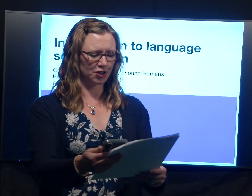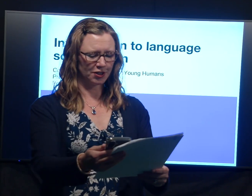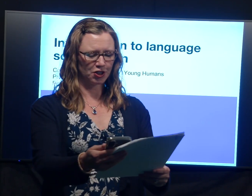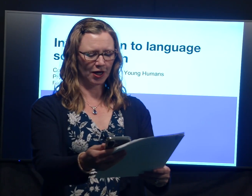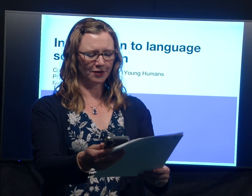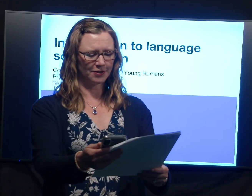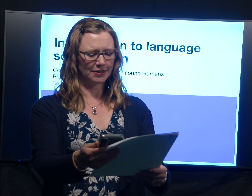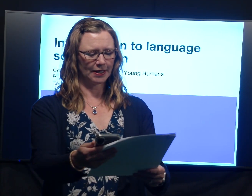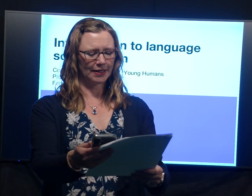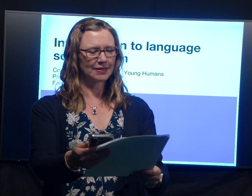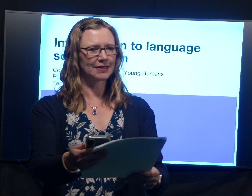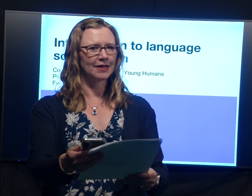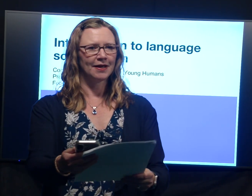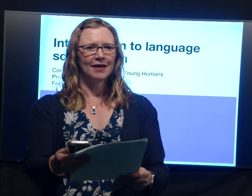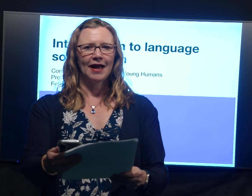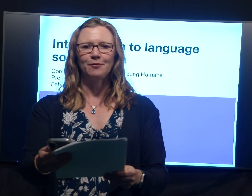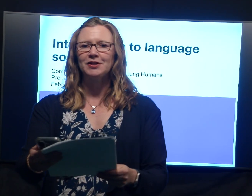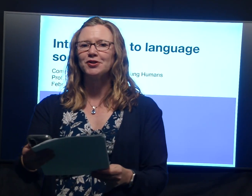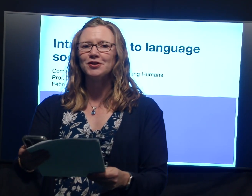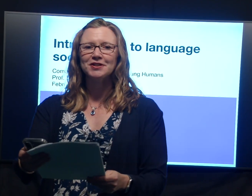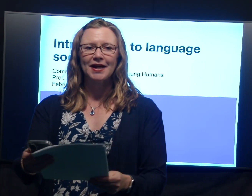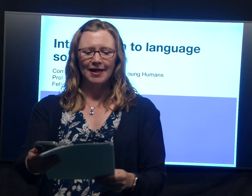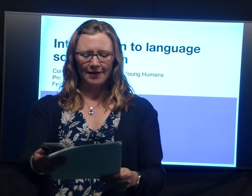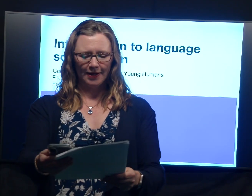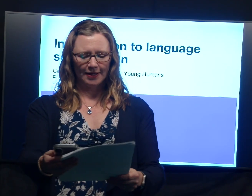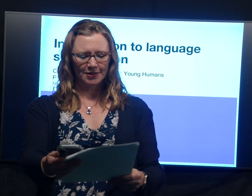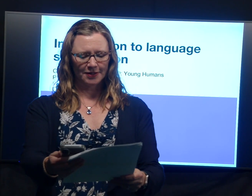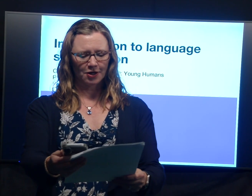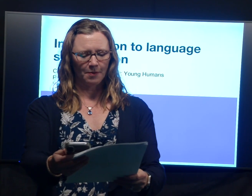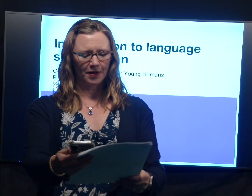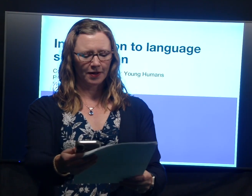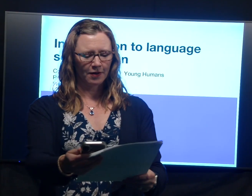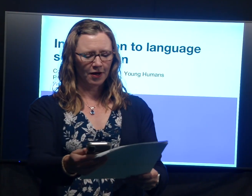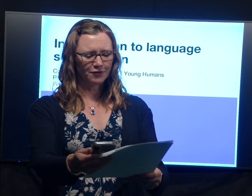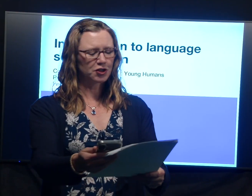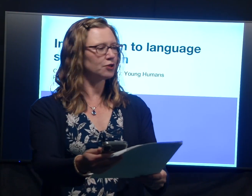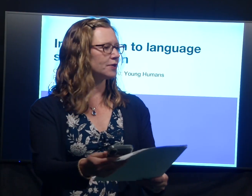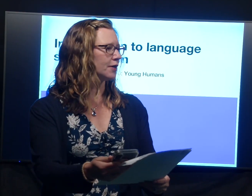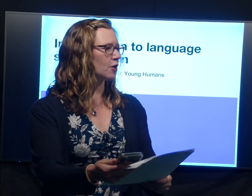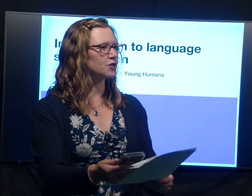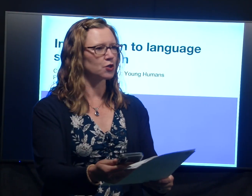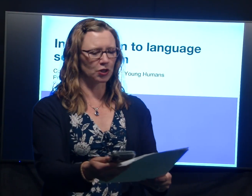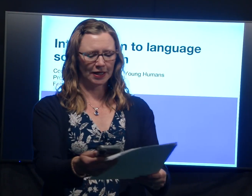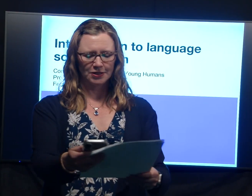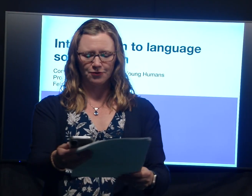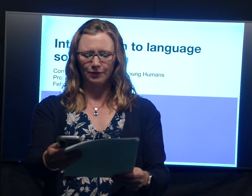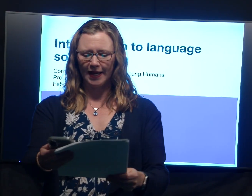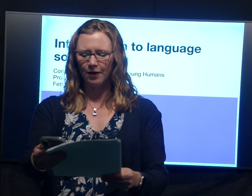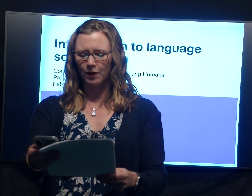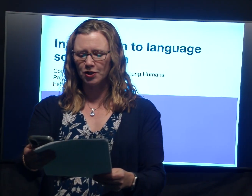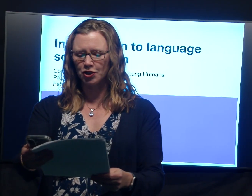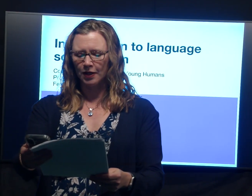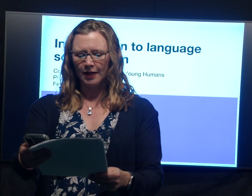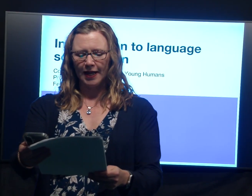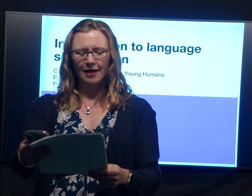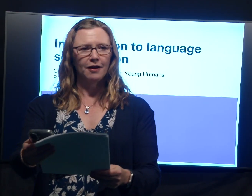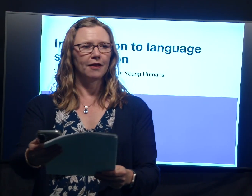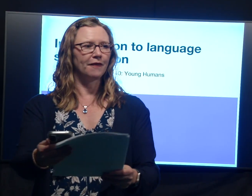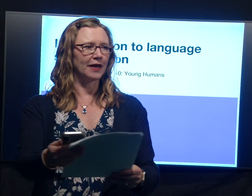to Childhood Studies. And we turn today to the topic of children are socialized through language, and think